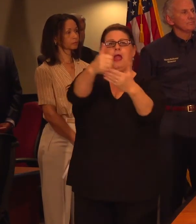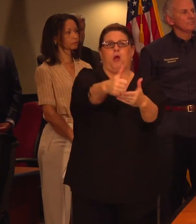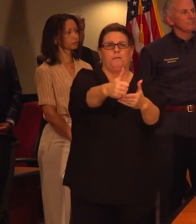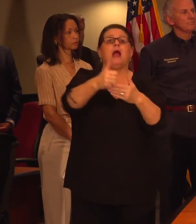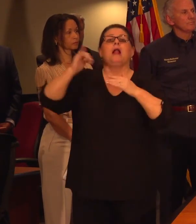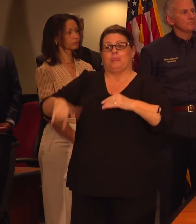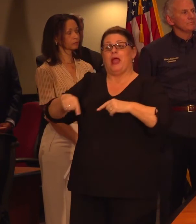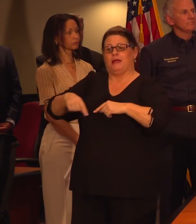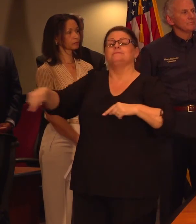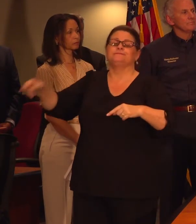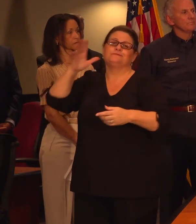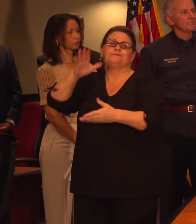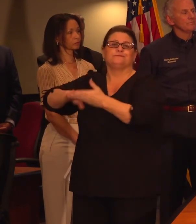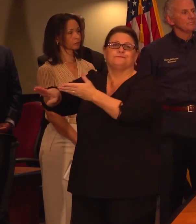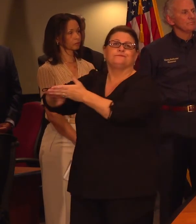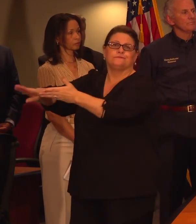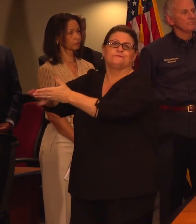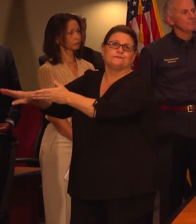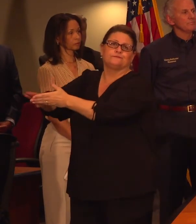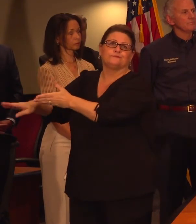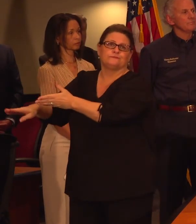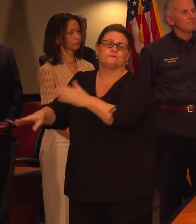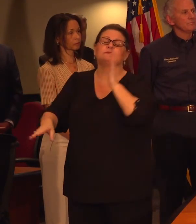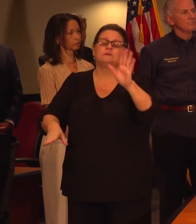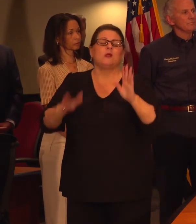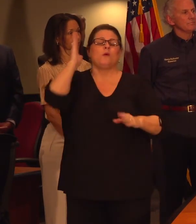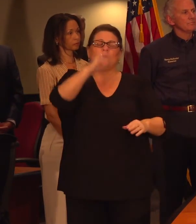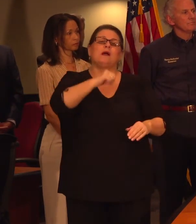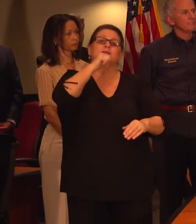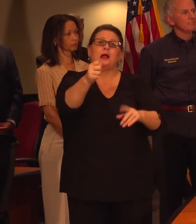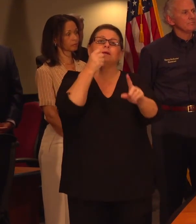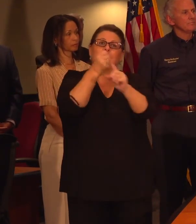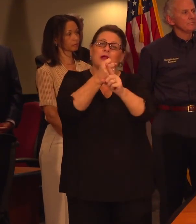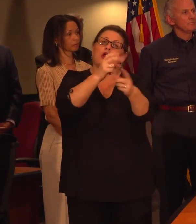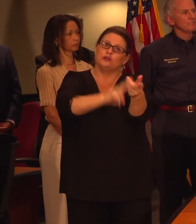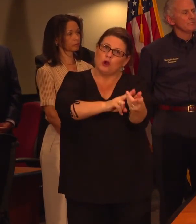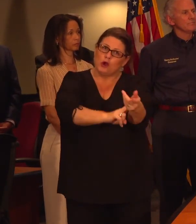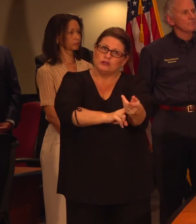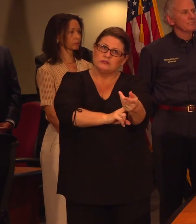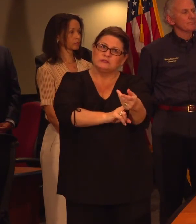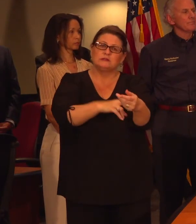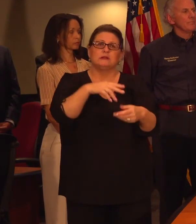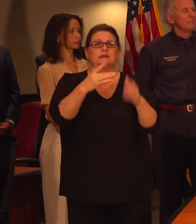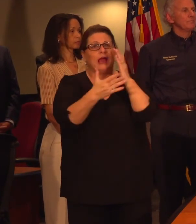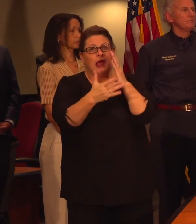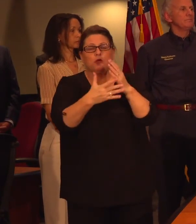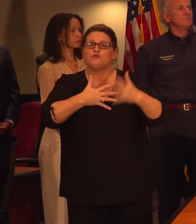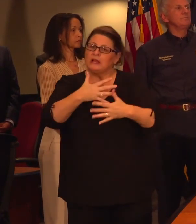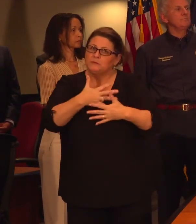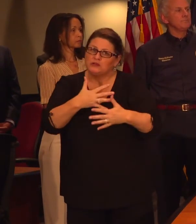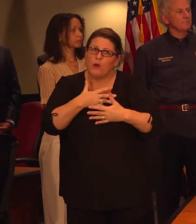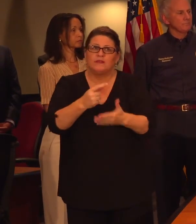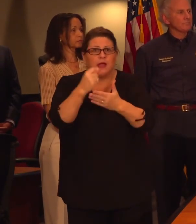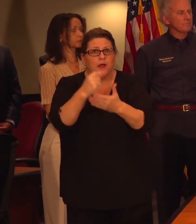affected. So once again, I'll just reemphasize, this is not affecting frontline nurses, nursing techs, respiratory therapists, or anybody